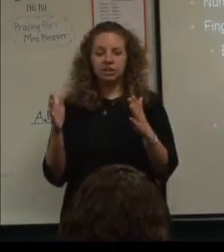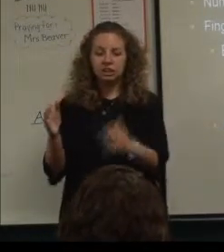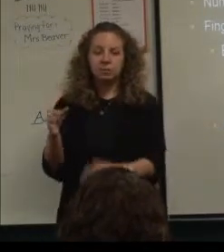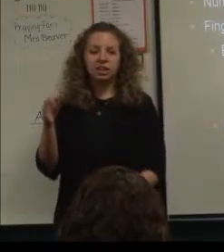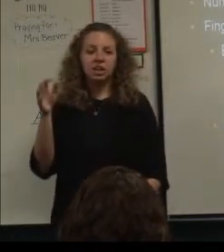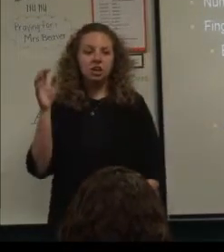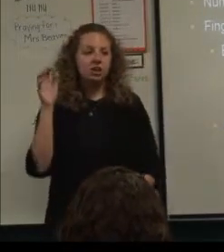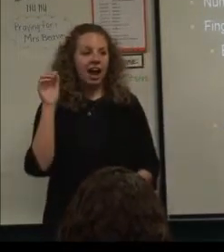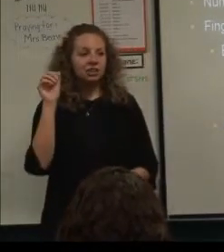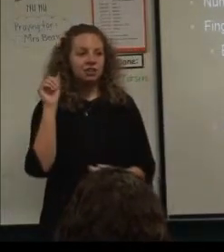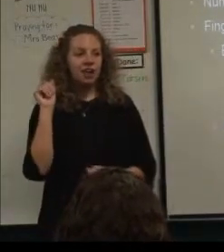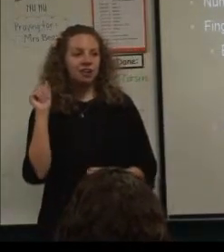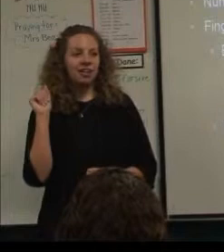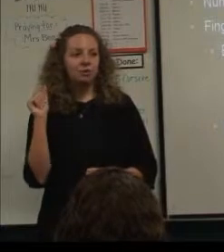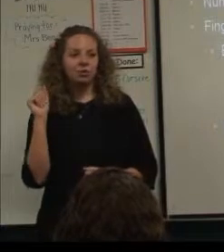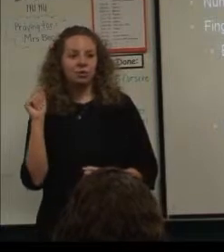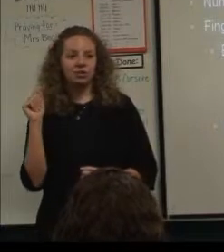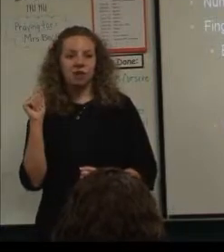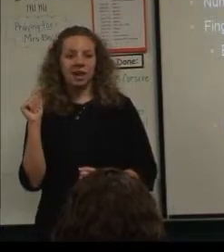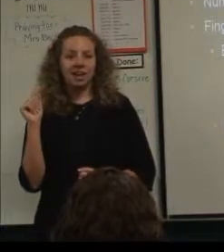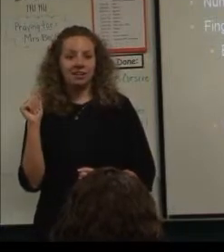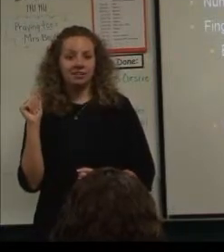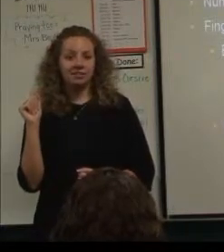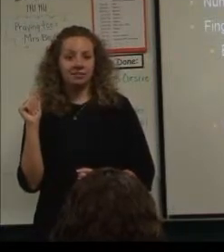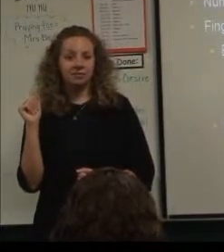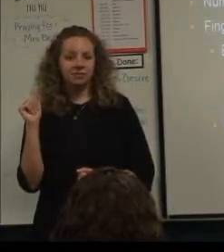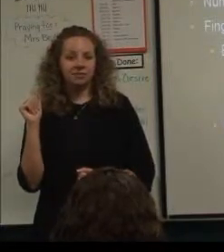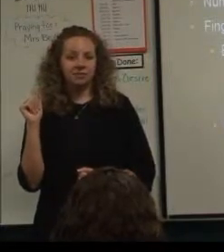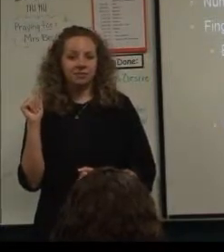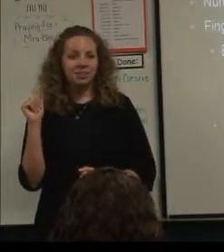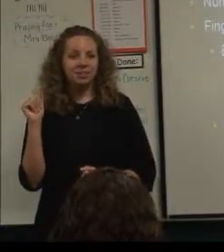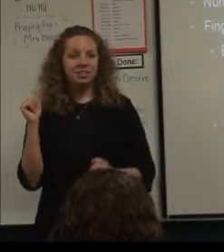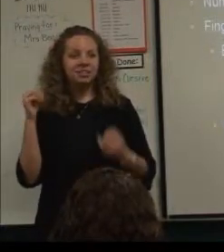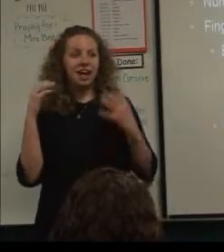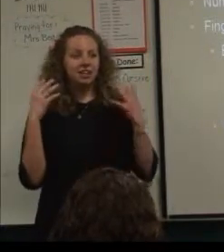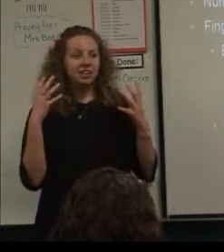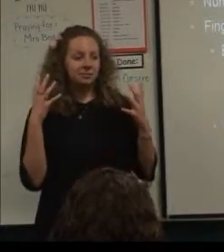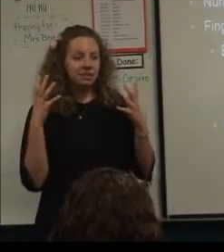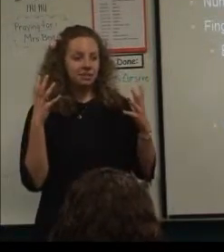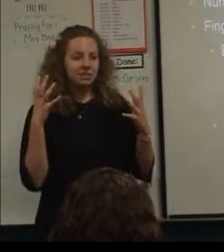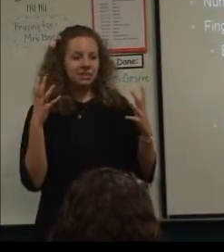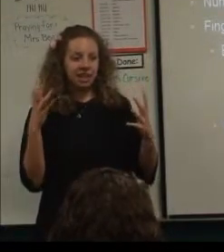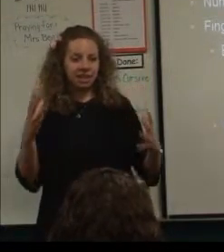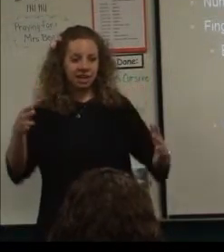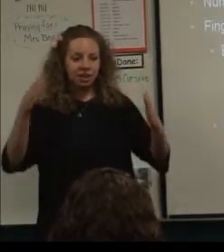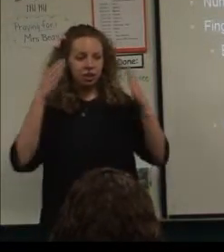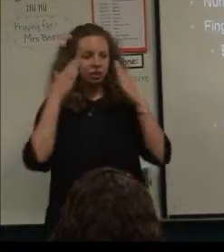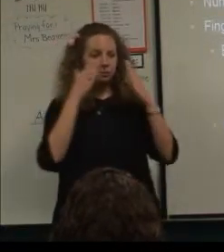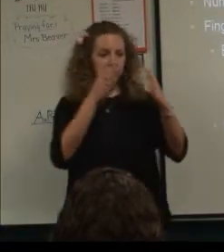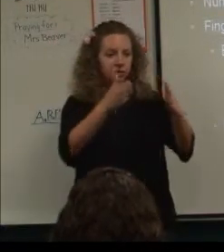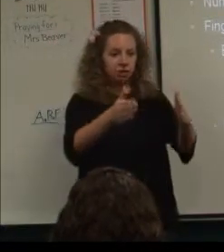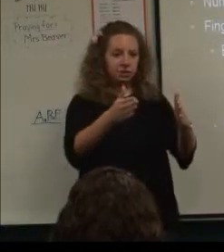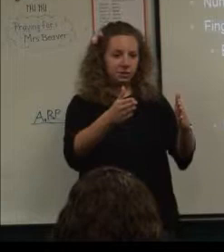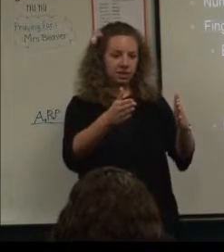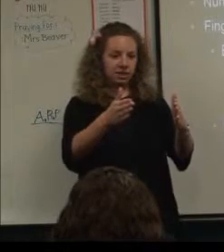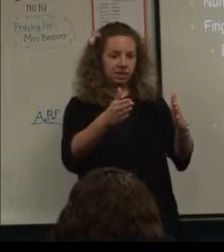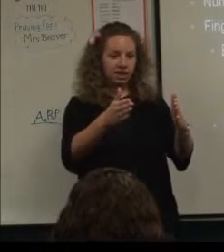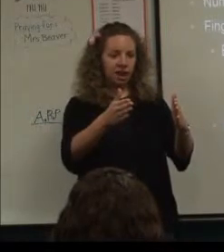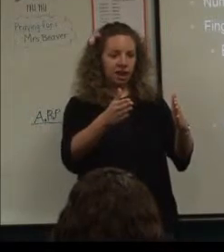finger spelling, you're actually not allowed to look at their hand. So the entire time that someone's signing, you're supposed to just be looking at their